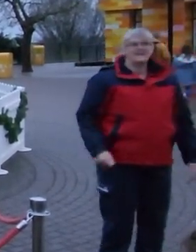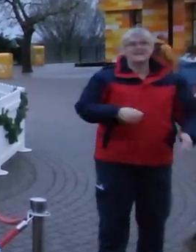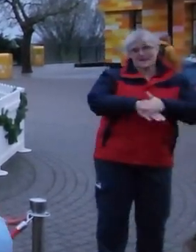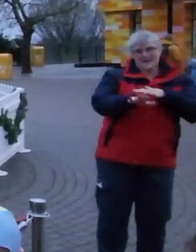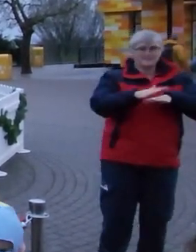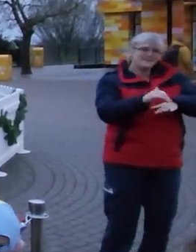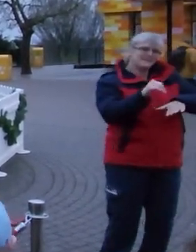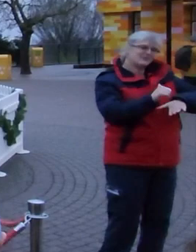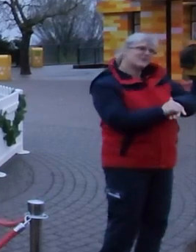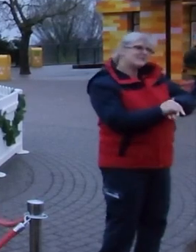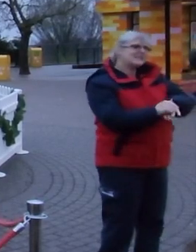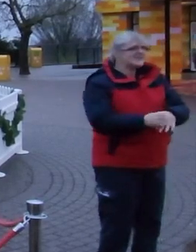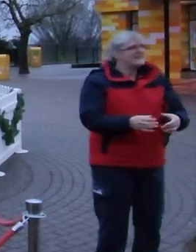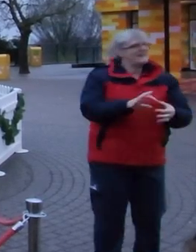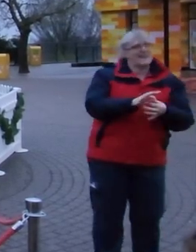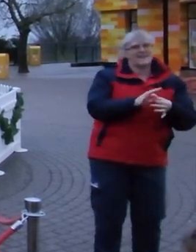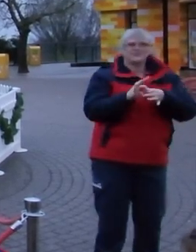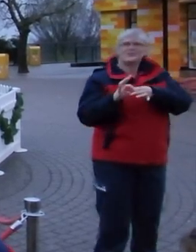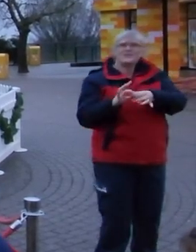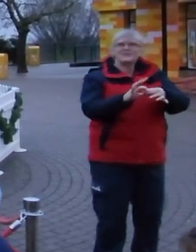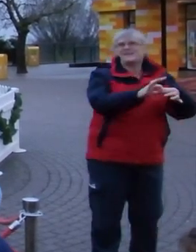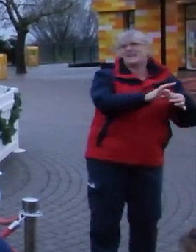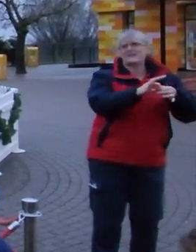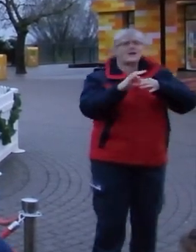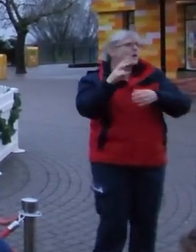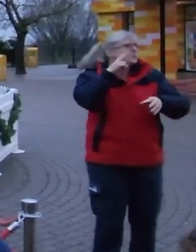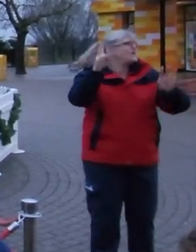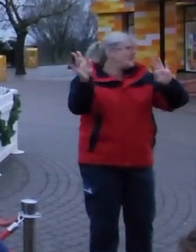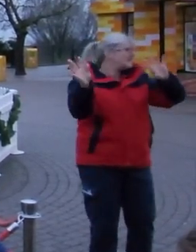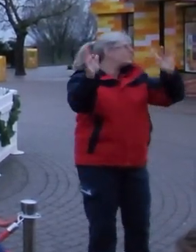Step in to